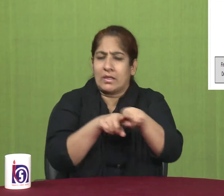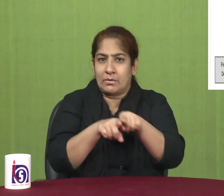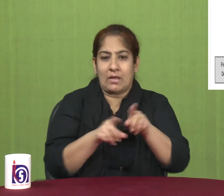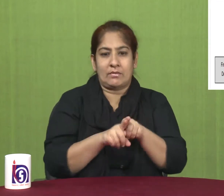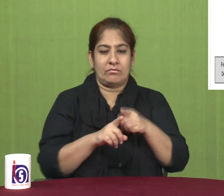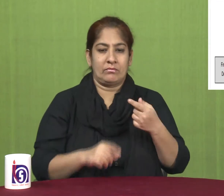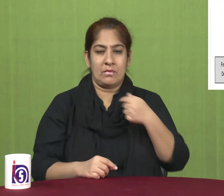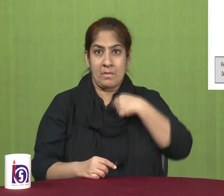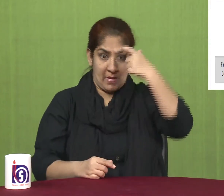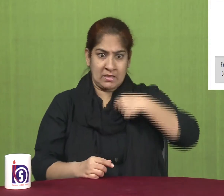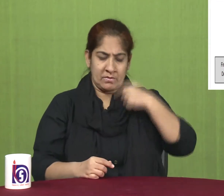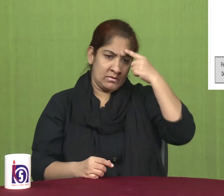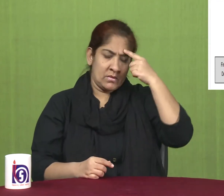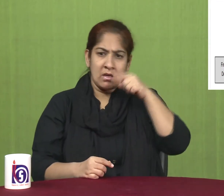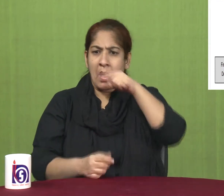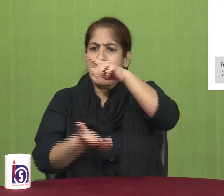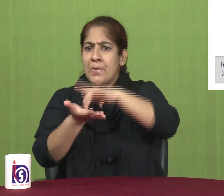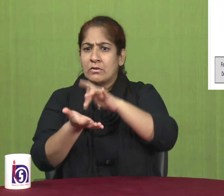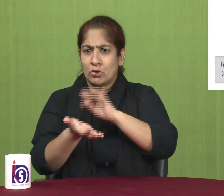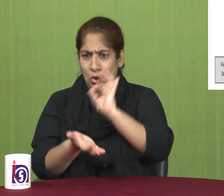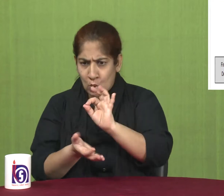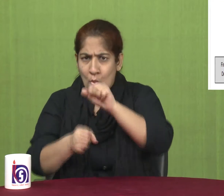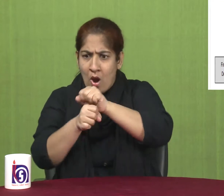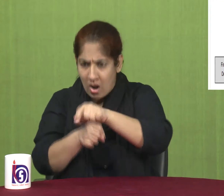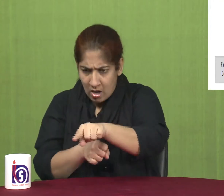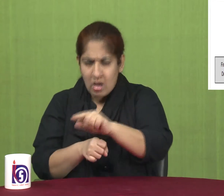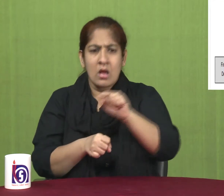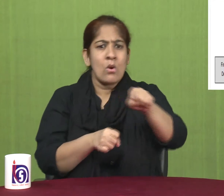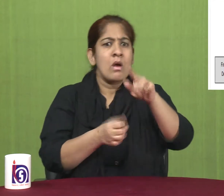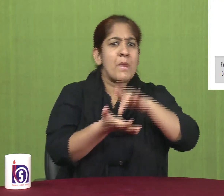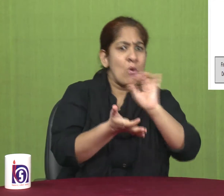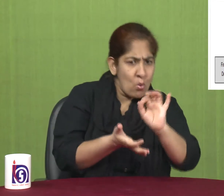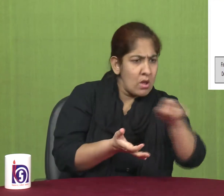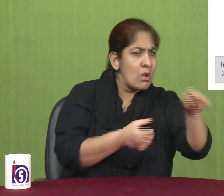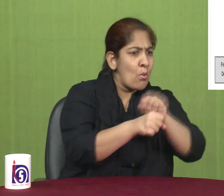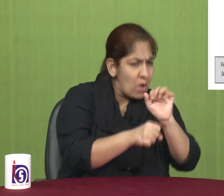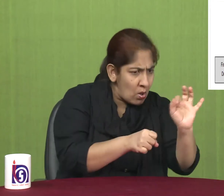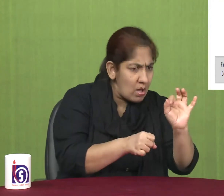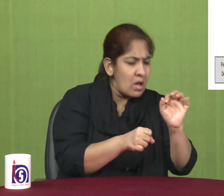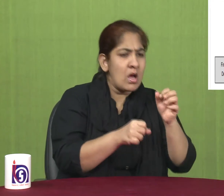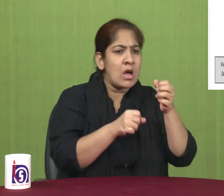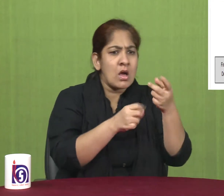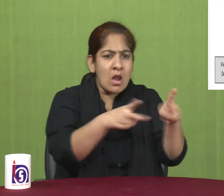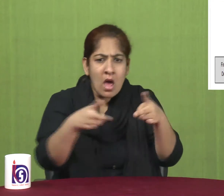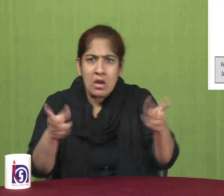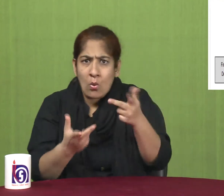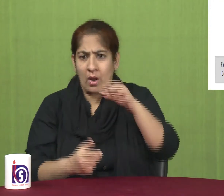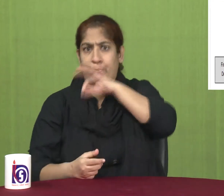good place and there is another good place, there is another one which is good place, and